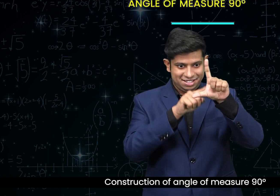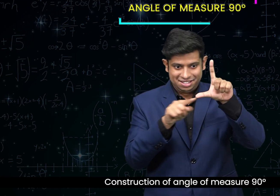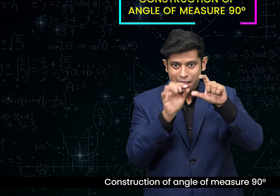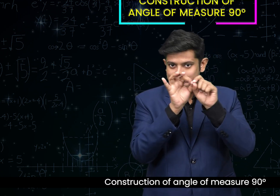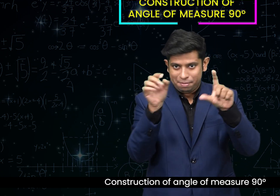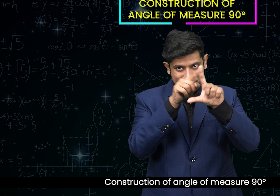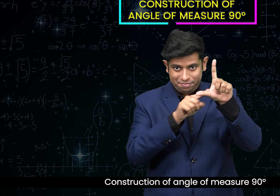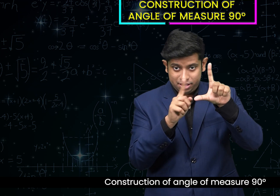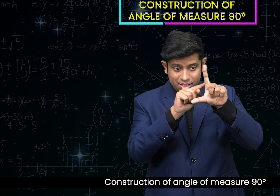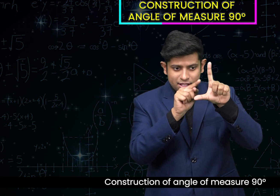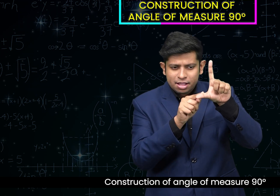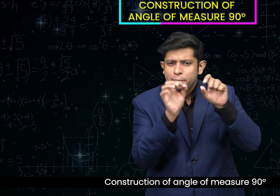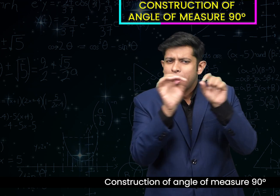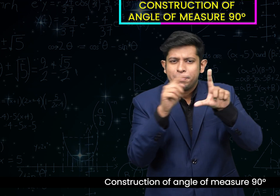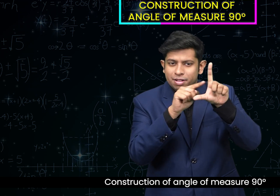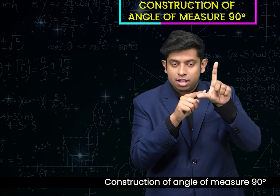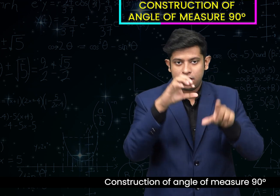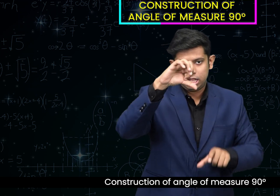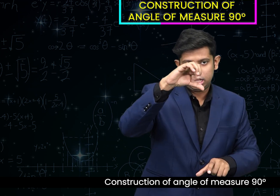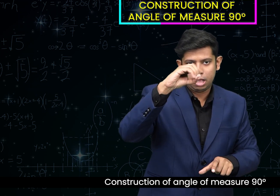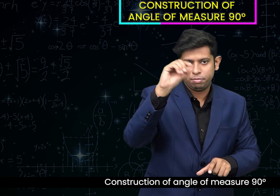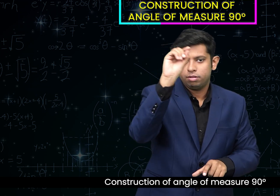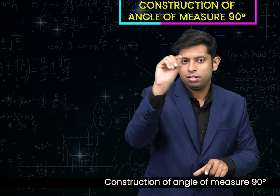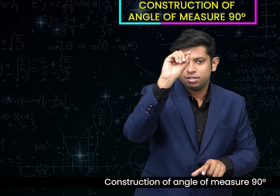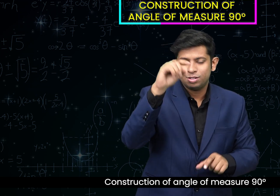Construction of angle of measure 90 degrees.